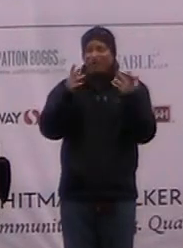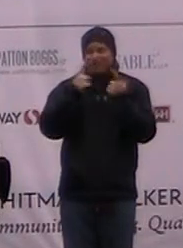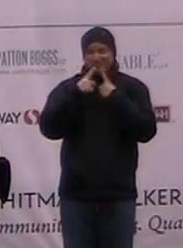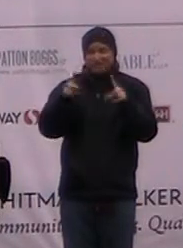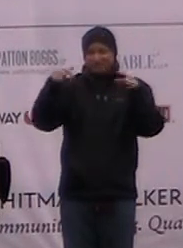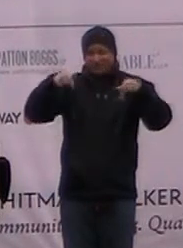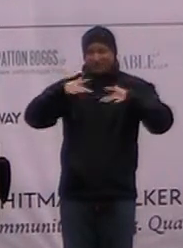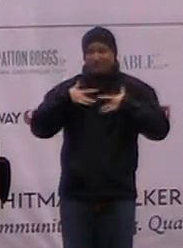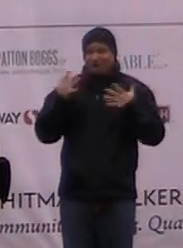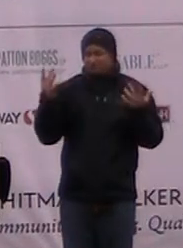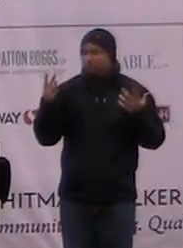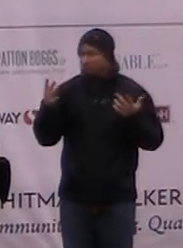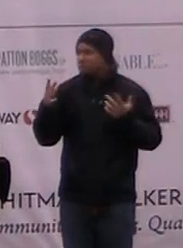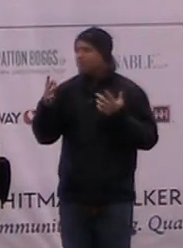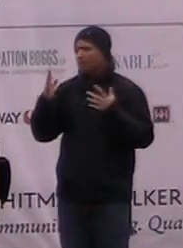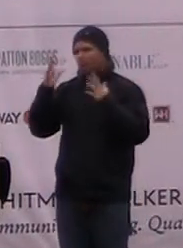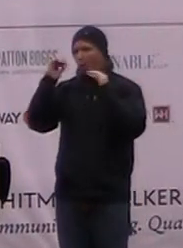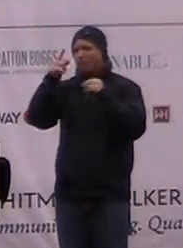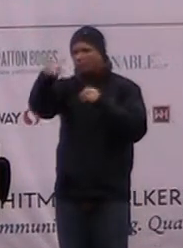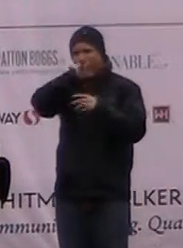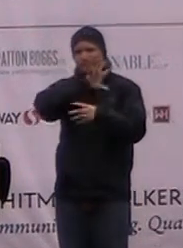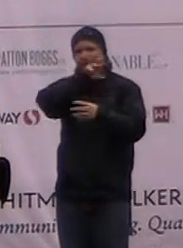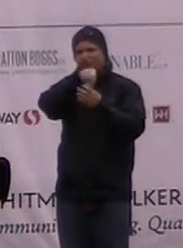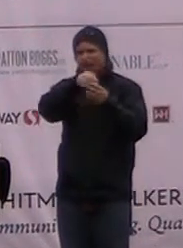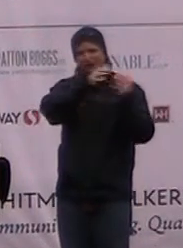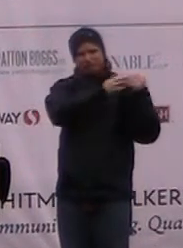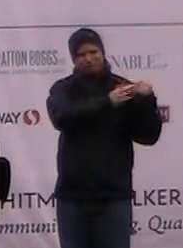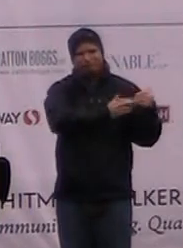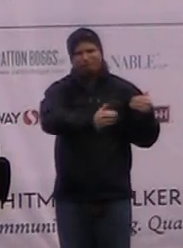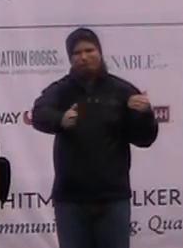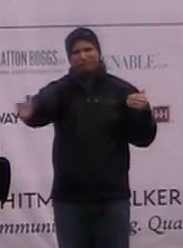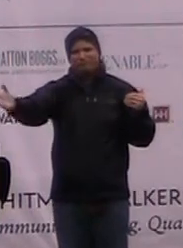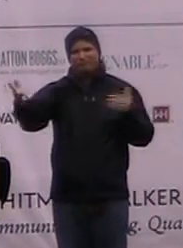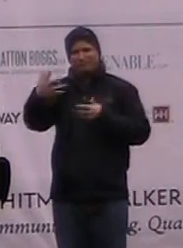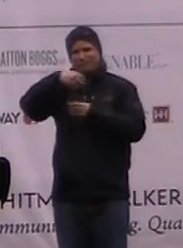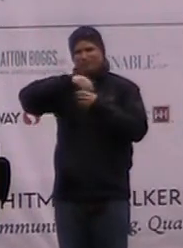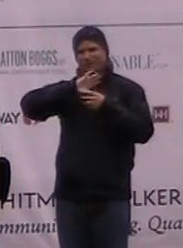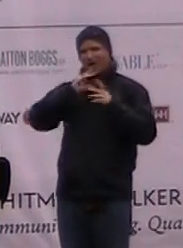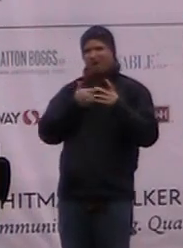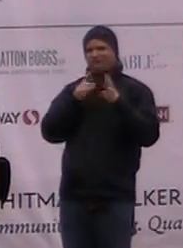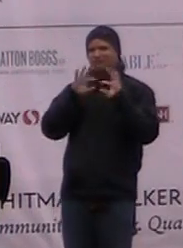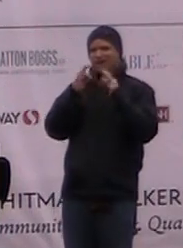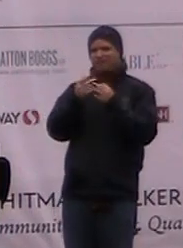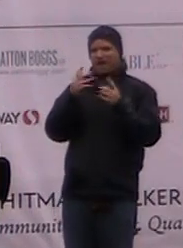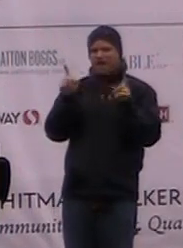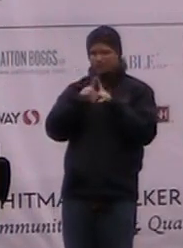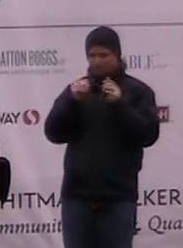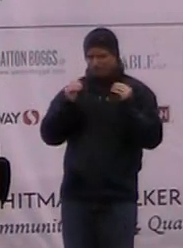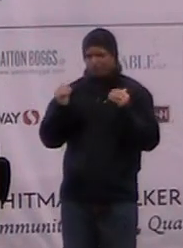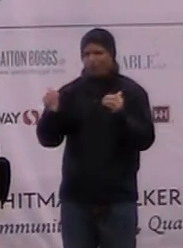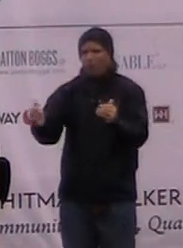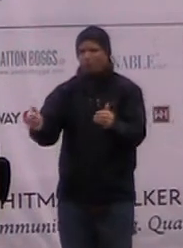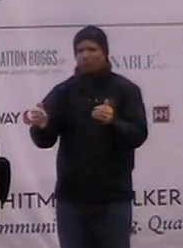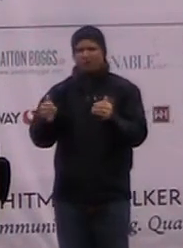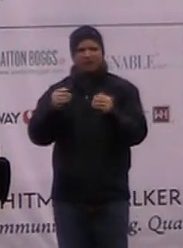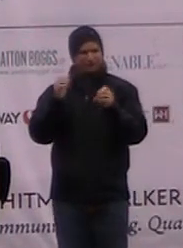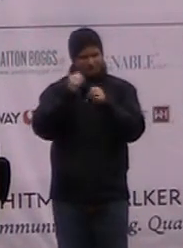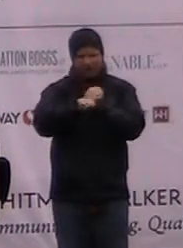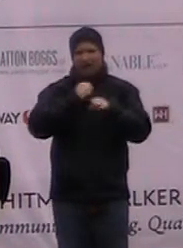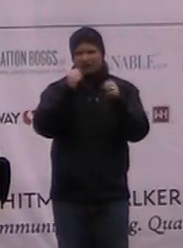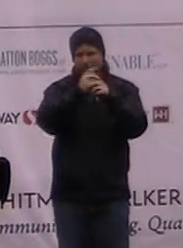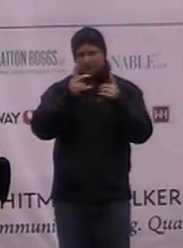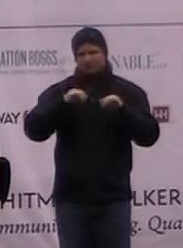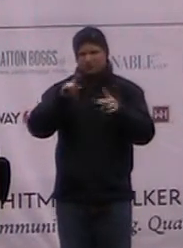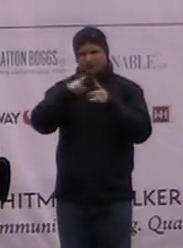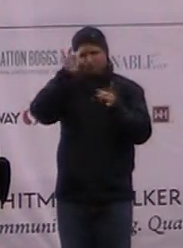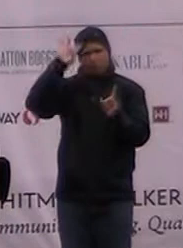success, and we hope you will continue to be part of our family as we move forward in the ongoing fight against